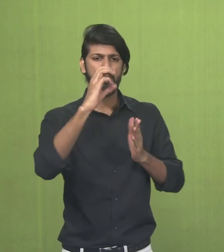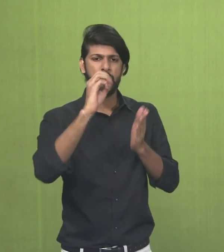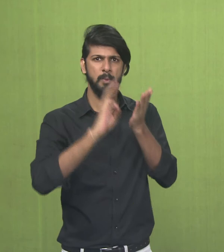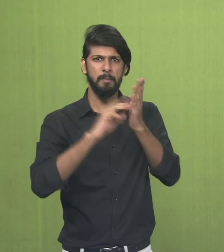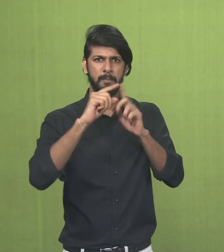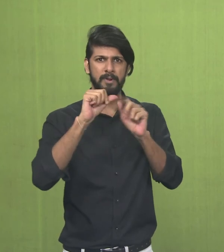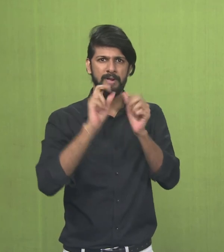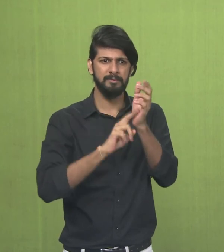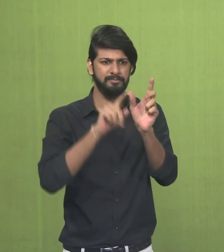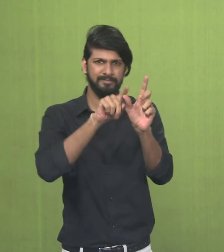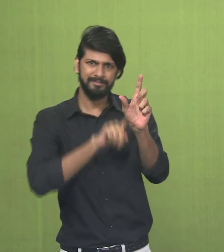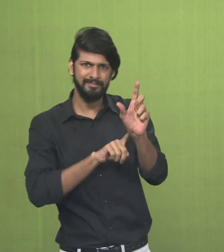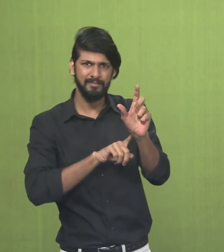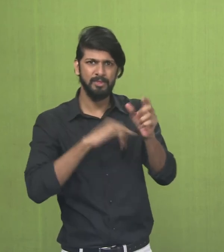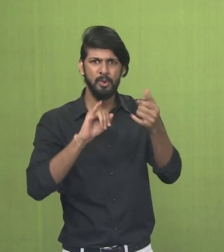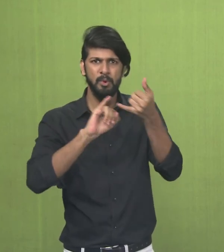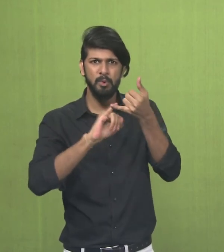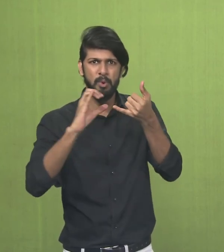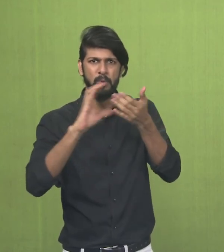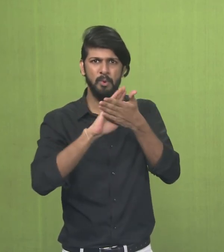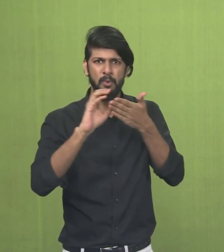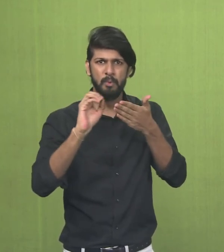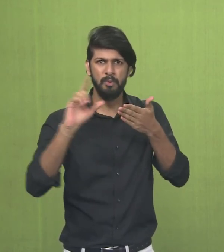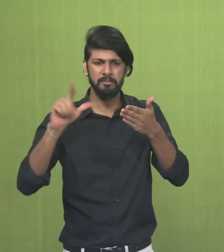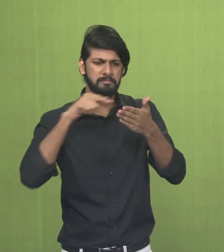Now we understand the meaning of the company school.